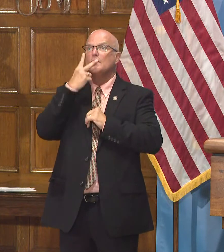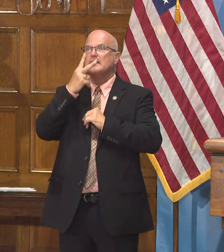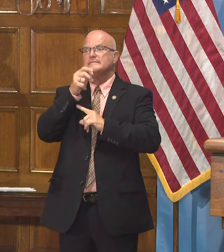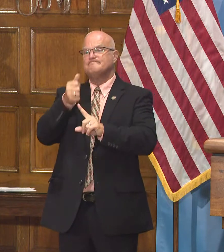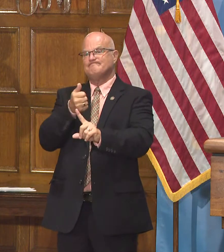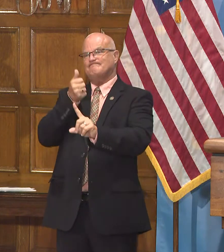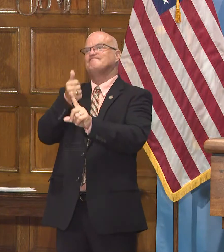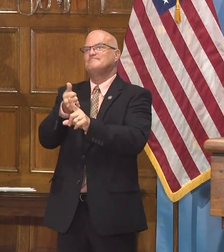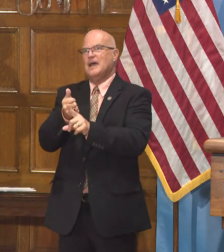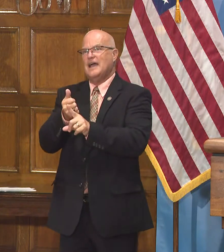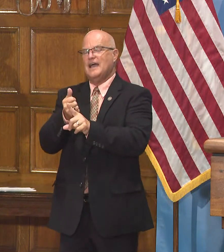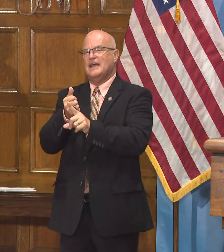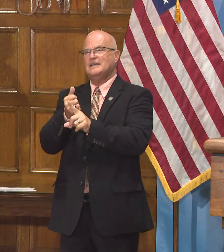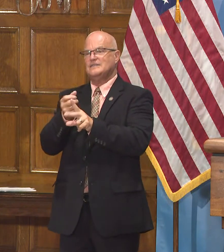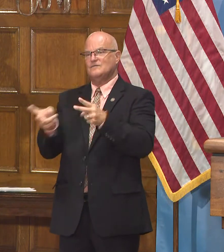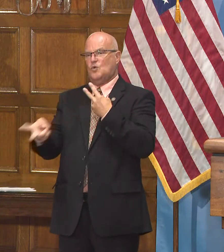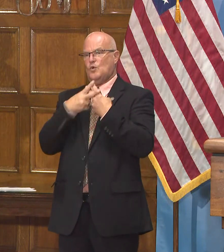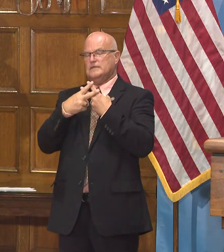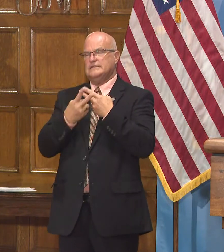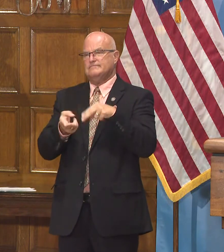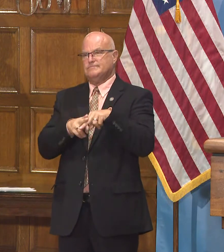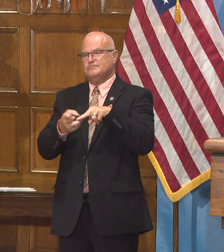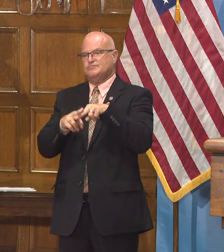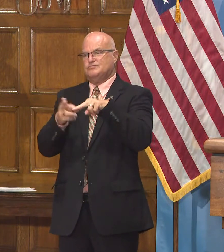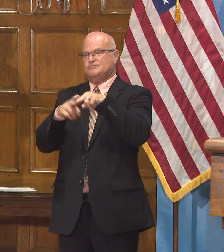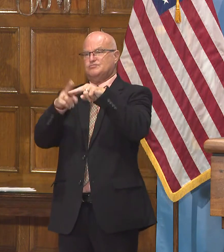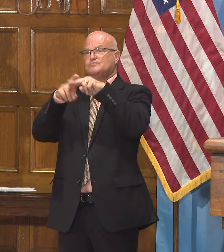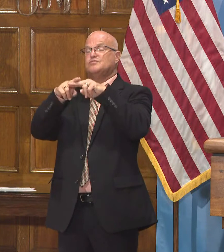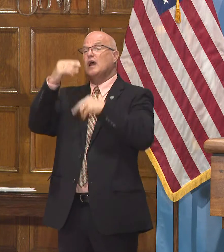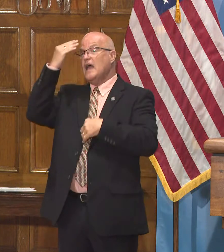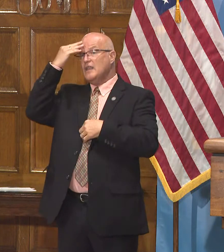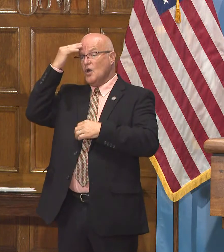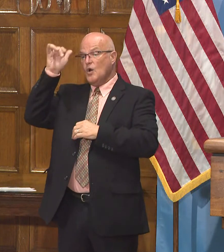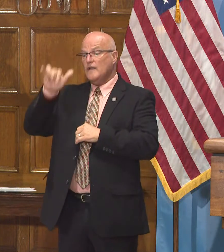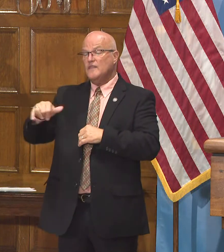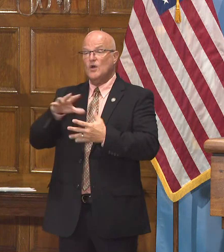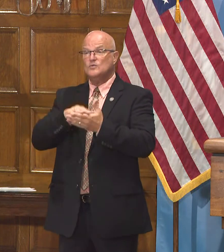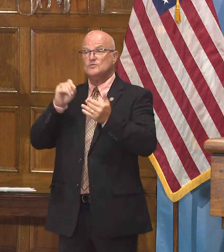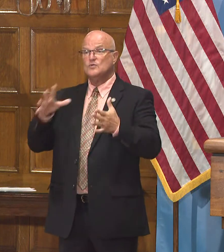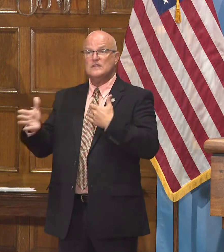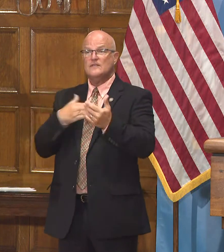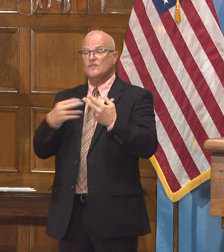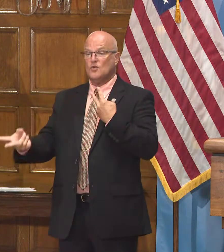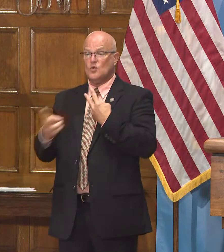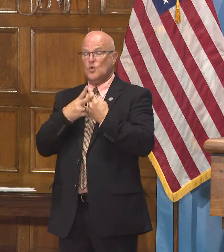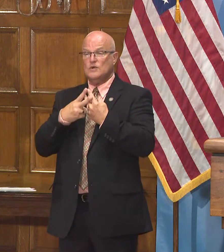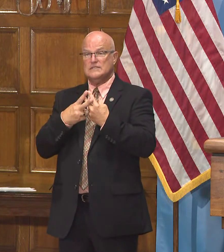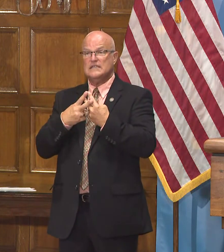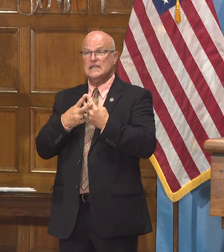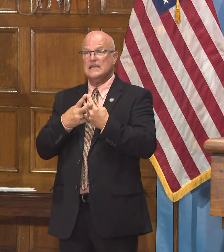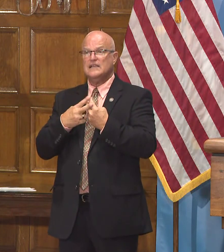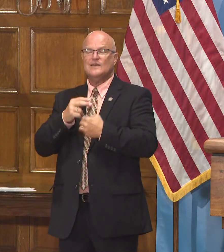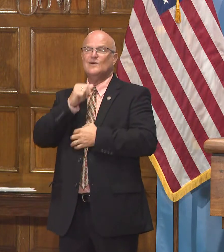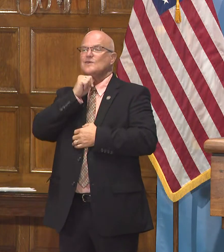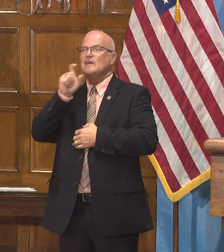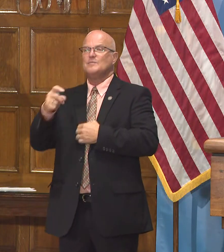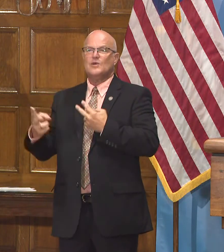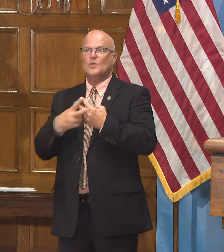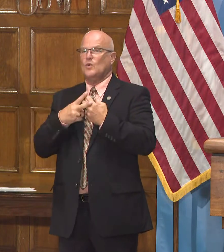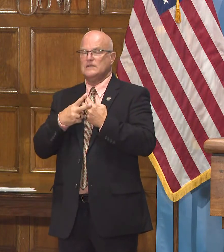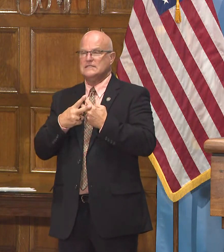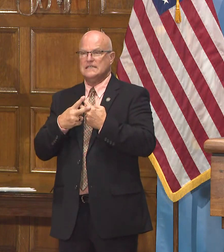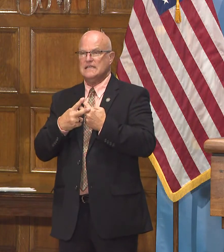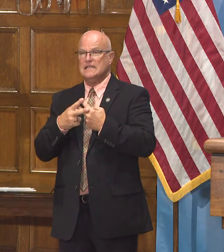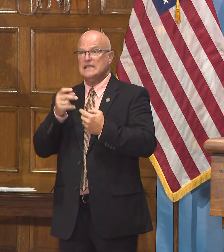impact of the quarantines, and knowing that those students that they were quarantining early in the school year would not have to be